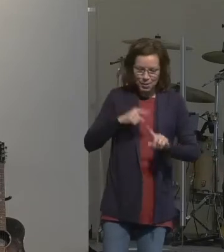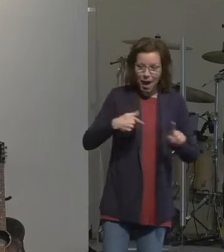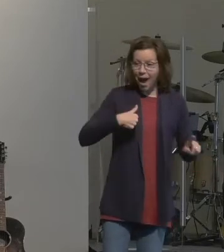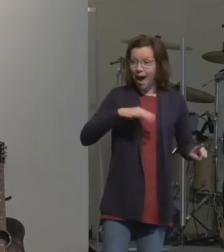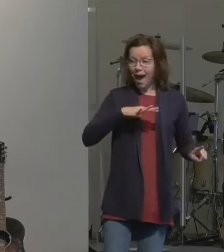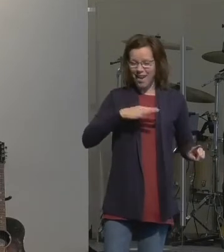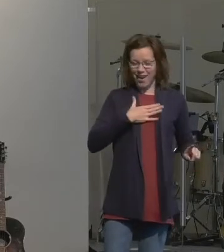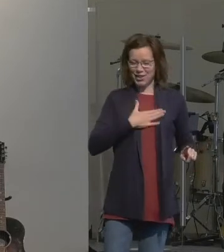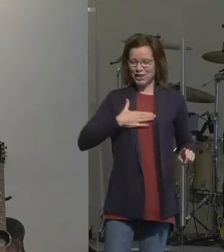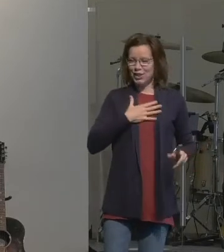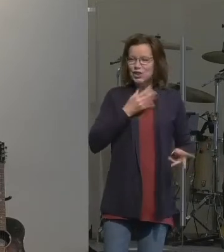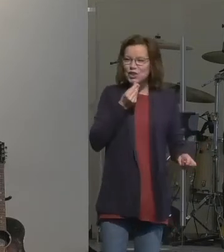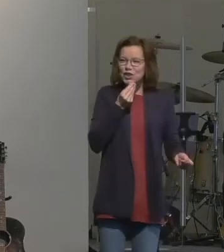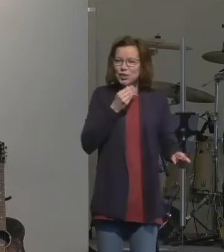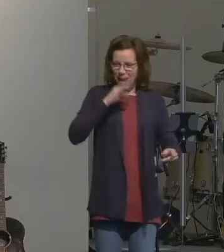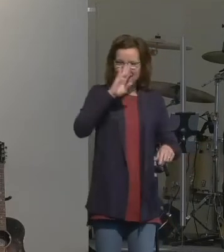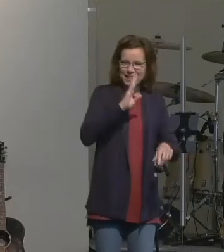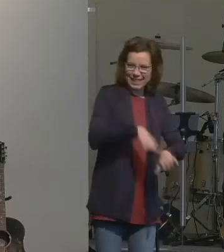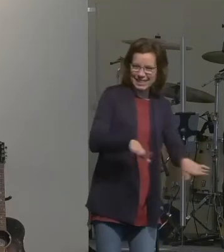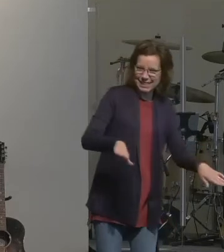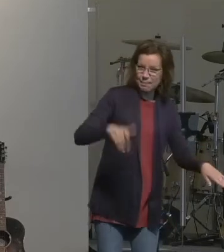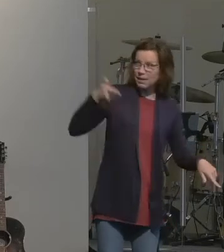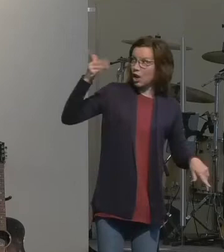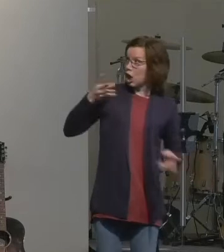fun when I do it to them I just don't think it's fun when God does it to me